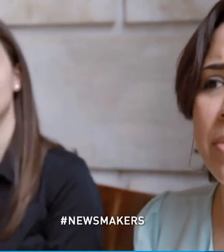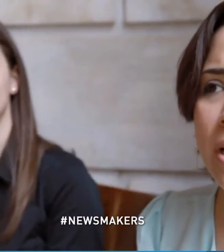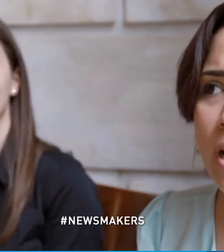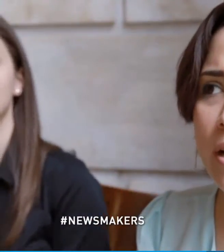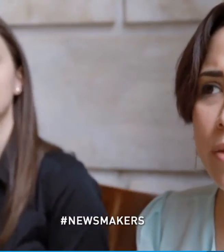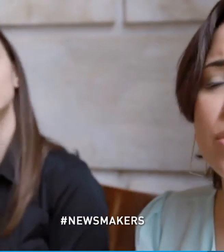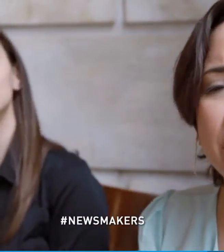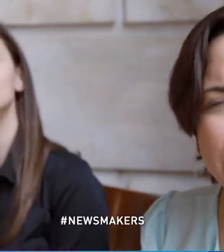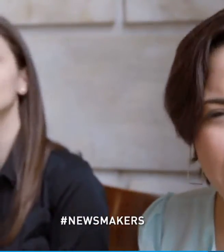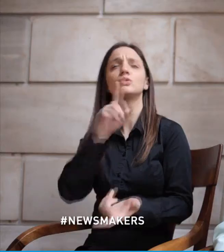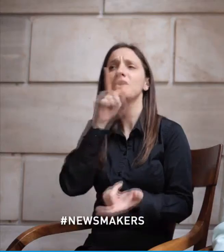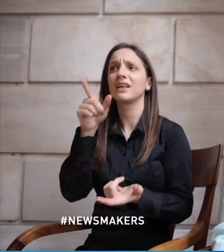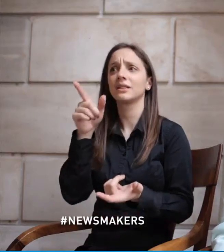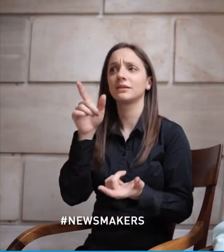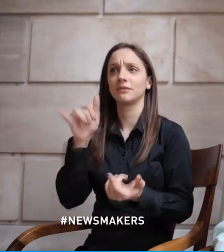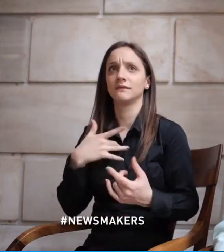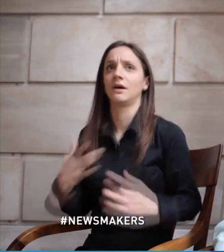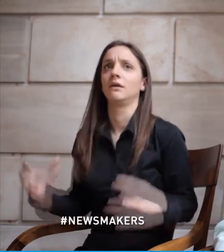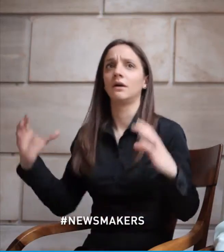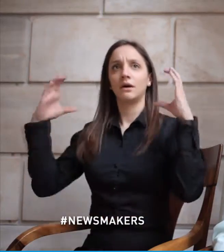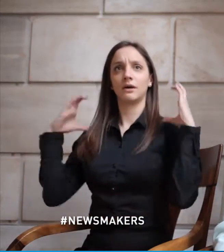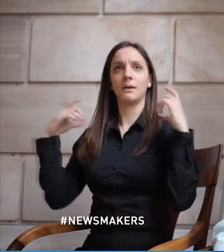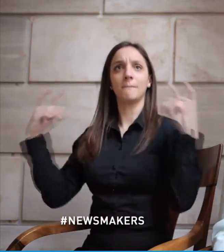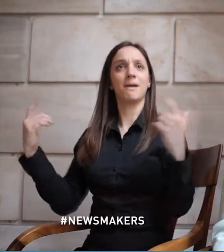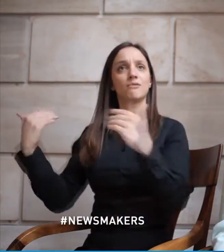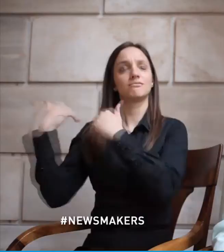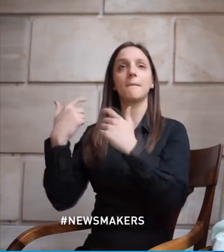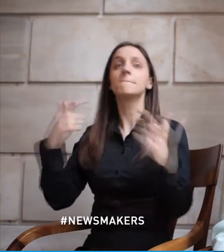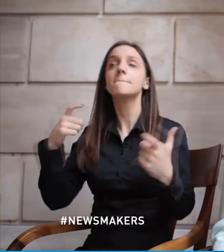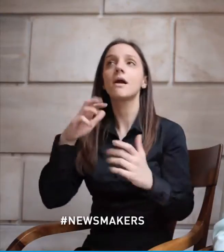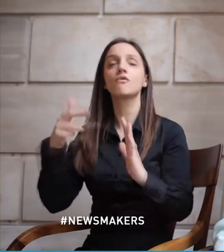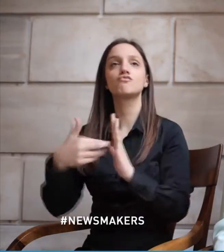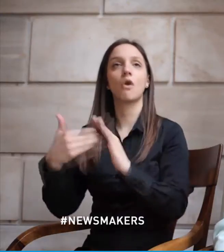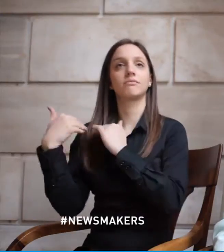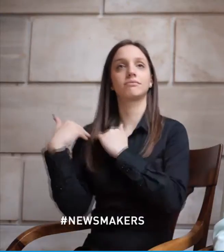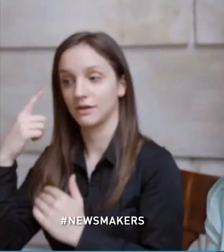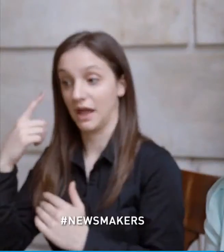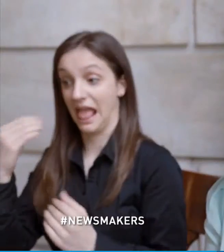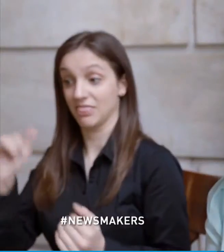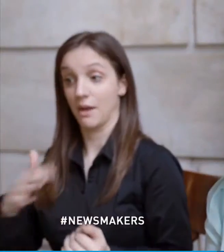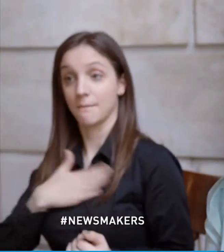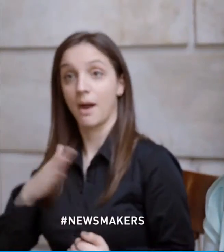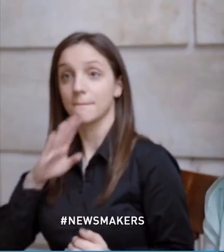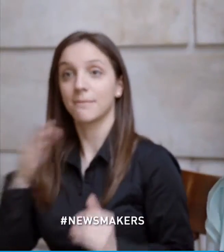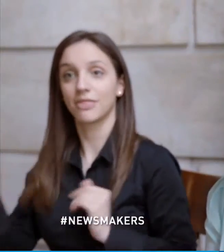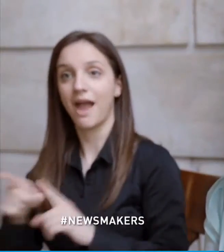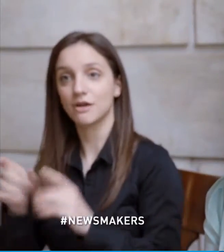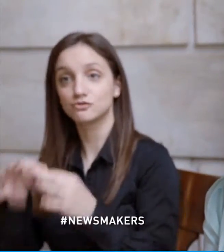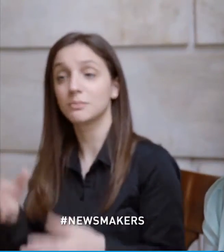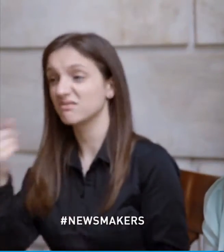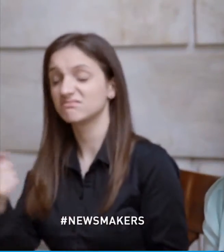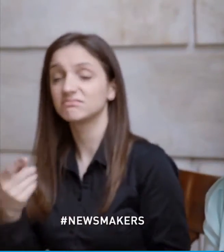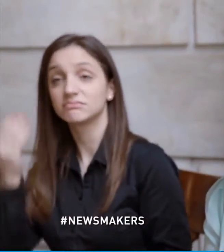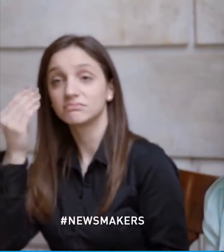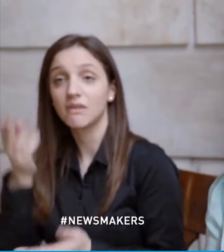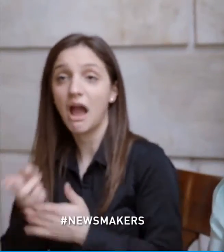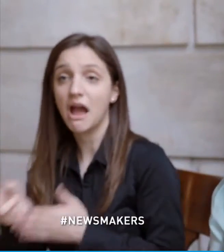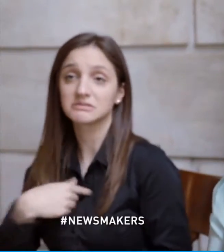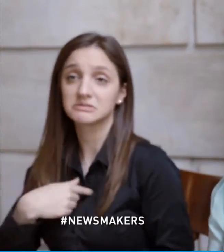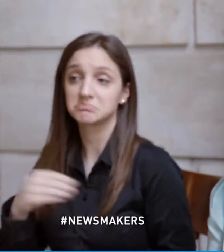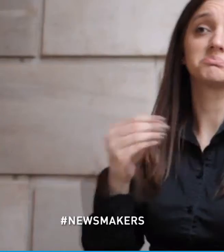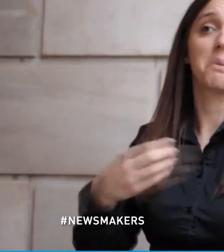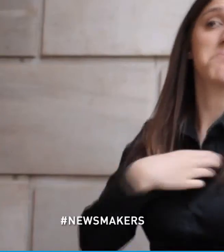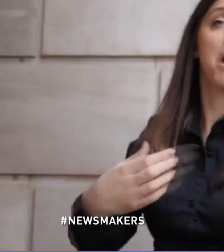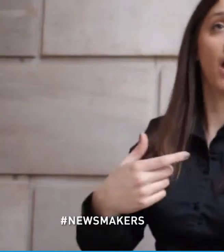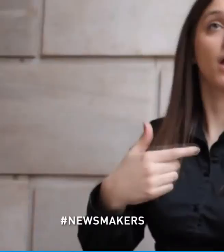was a big responsibility, a huge role in my life was to be their interpreter, and I didn't mind it. It gave me a